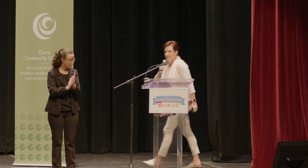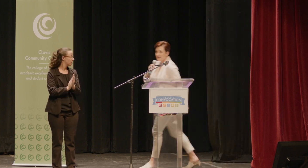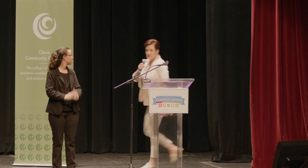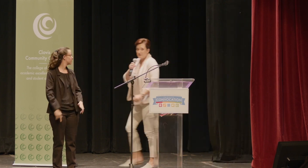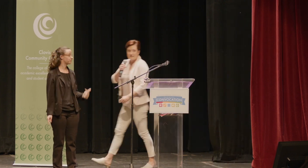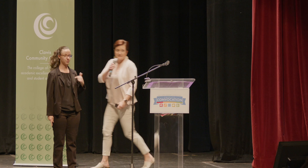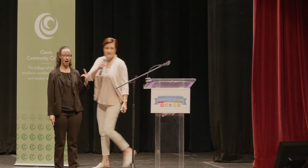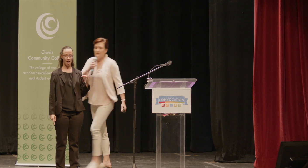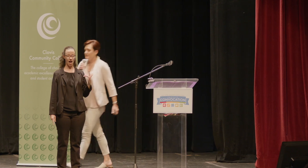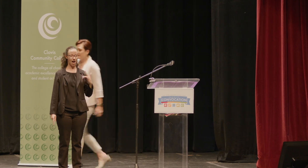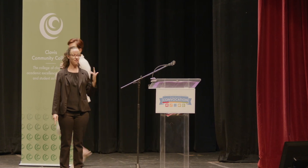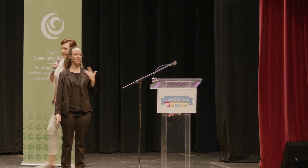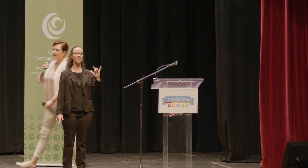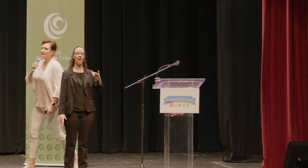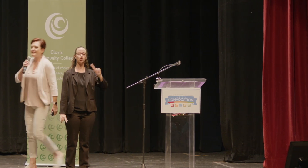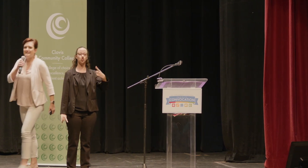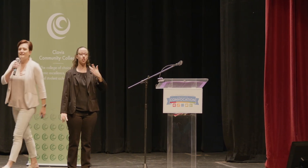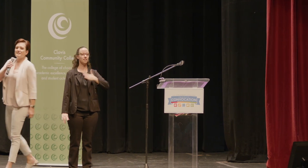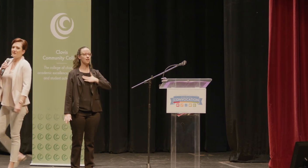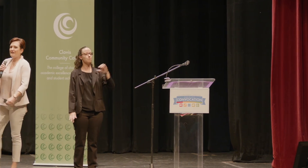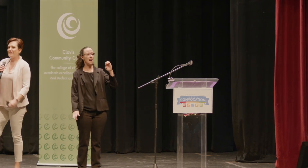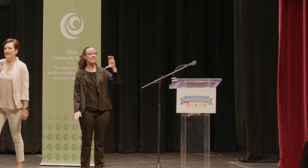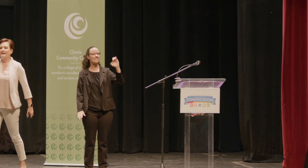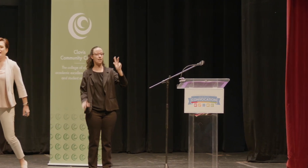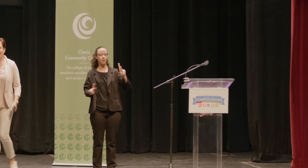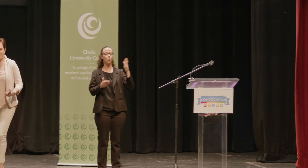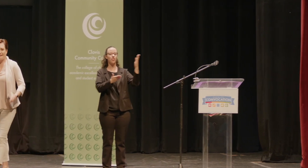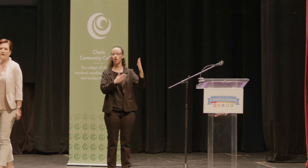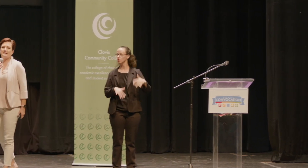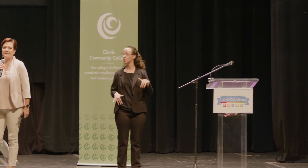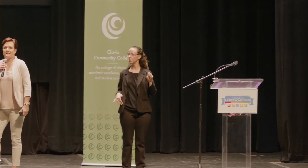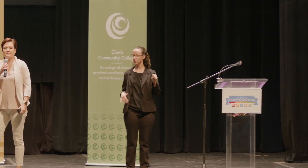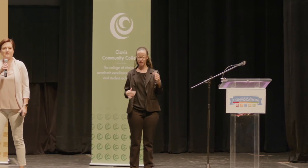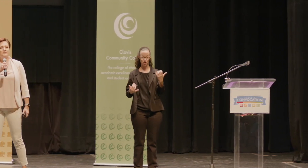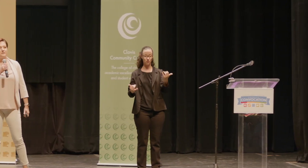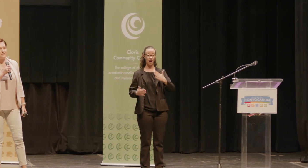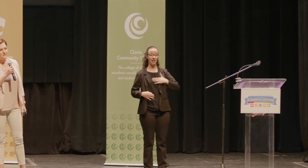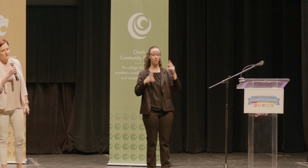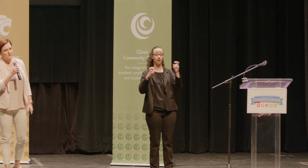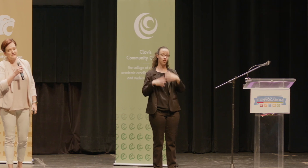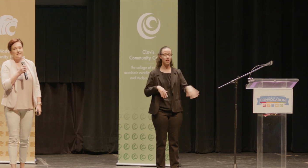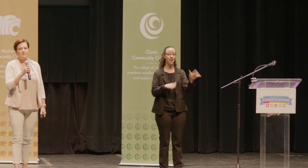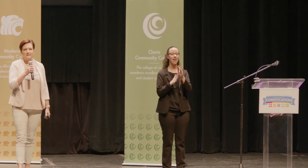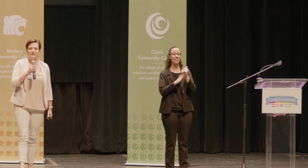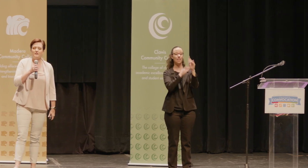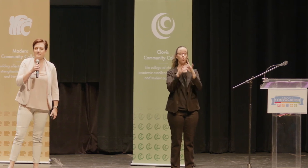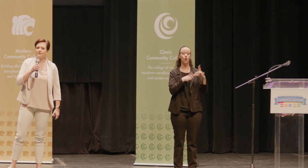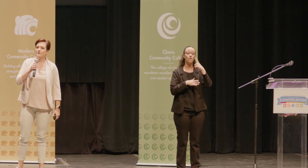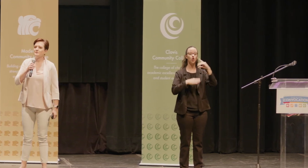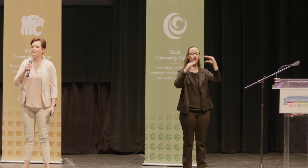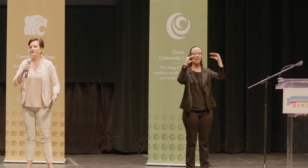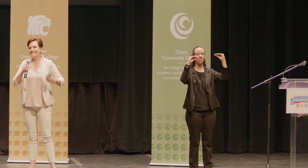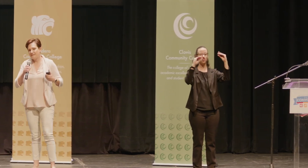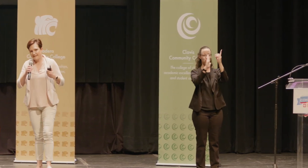I feel like that's just my ECE folks out there making noise. So, yes, right now my title is Faculty Coordinator of Instructional Design at Reedley College